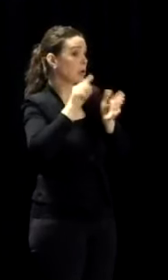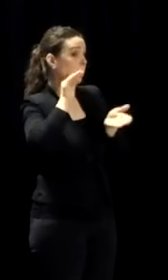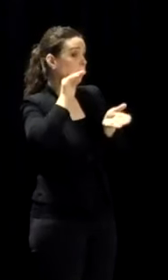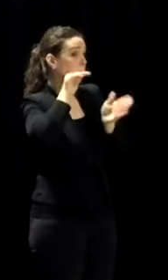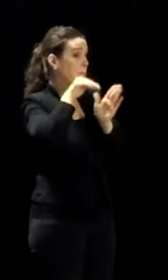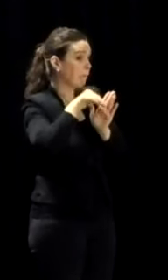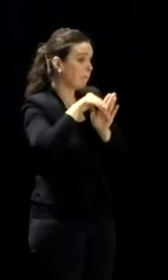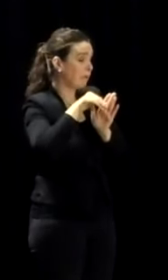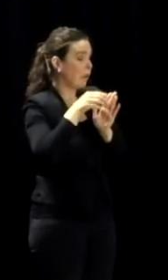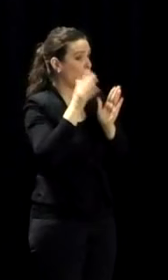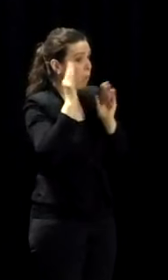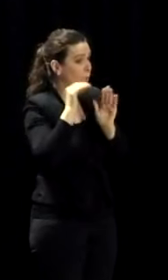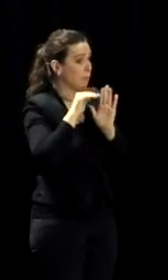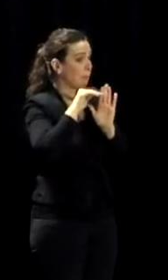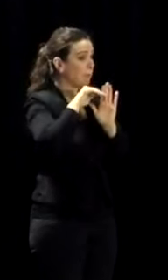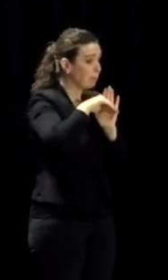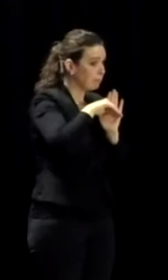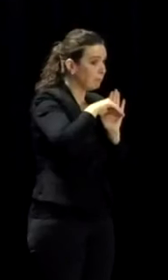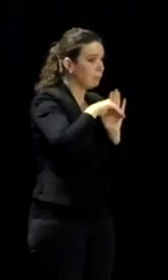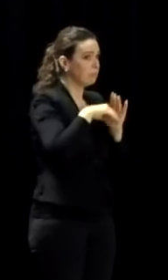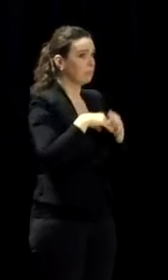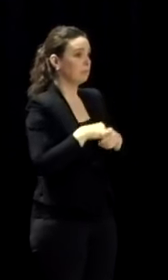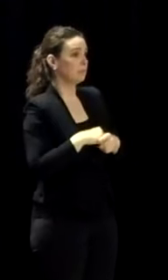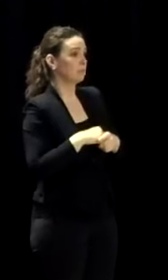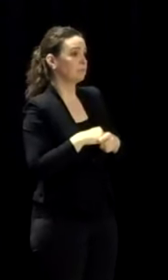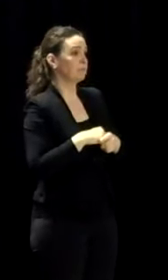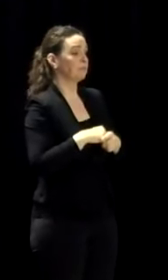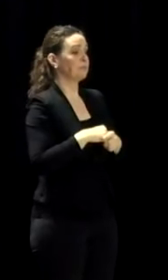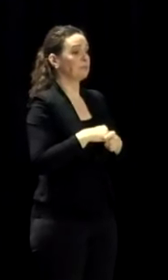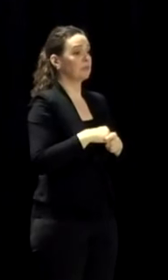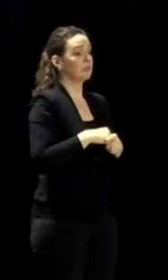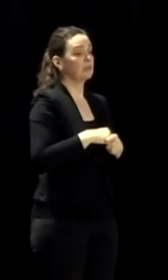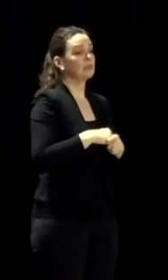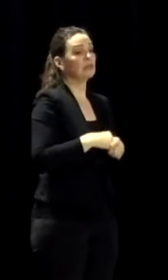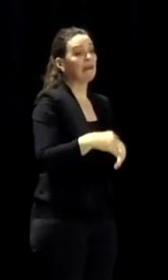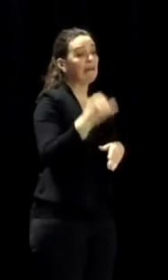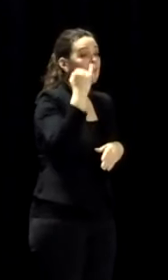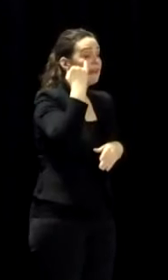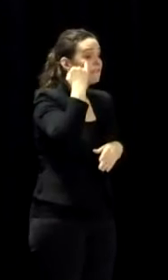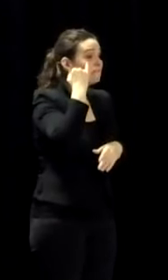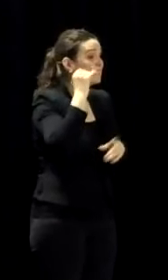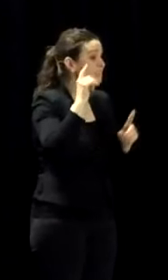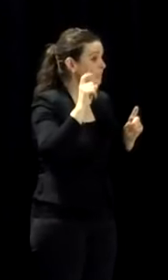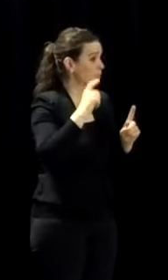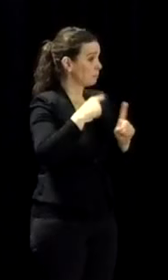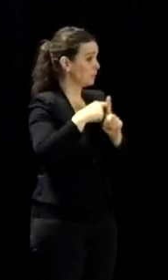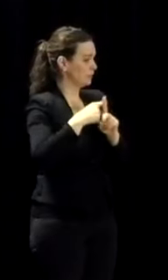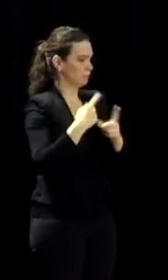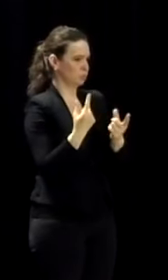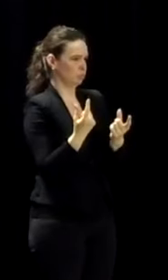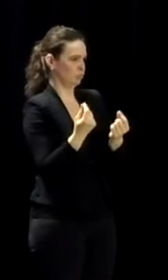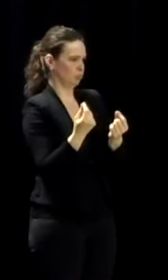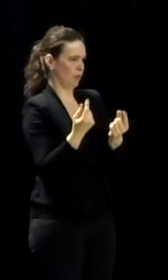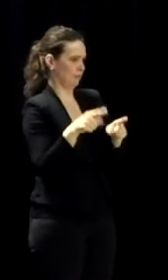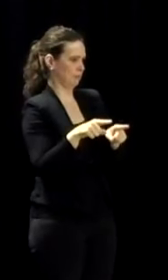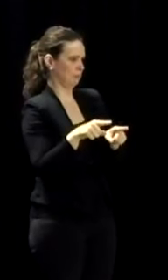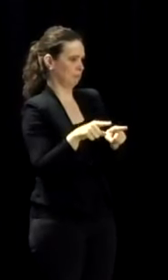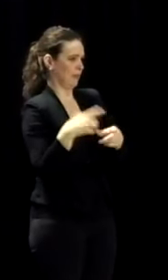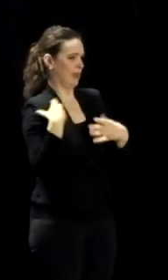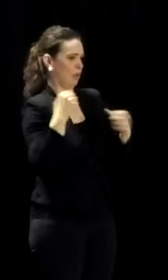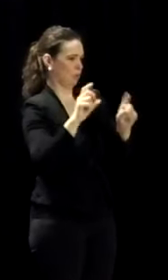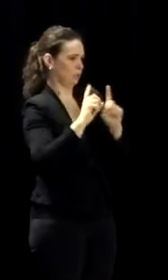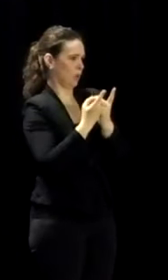The process after a positive result. Again, we have more people who have tested positive. We have more people under quarantine. We talked about